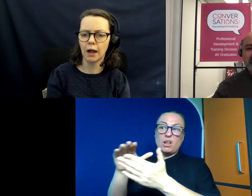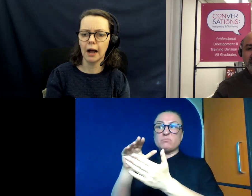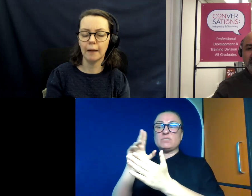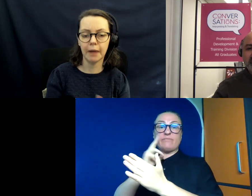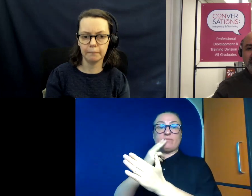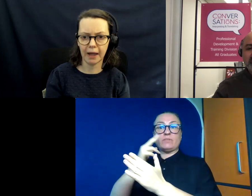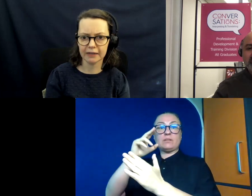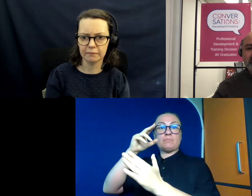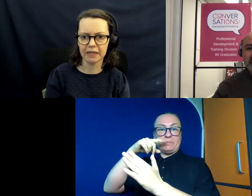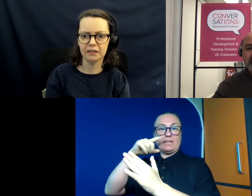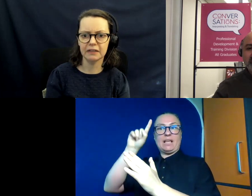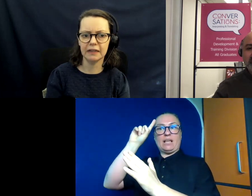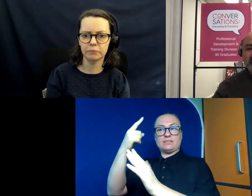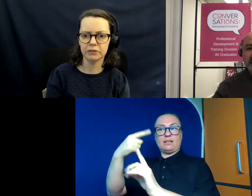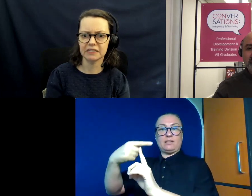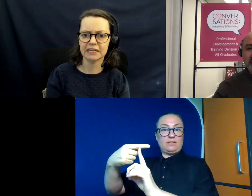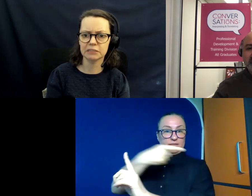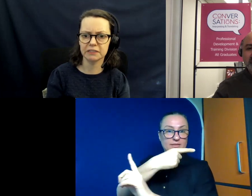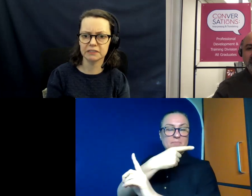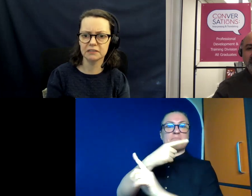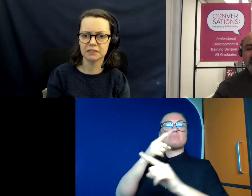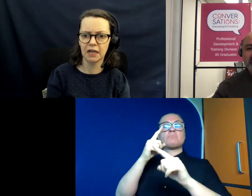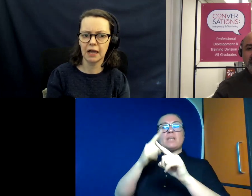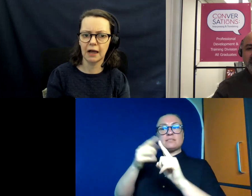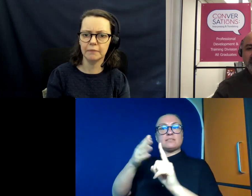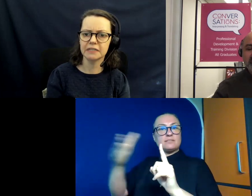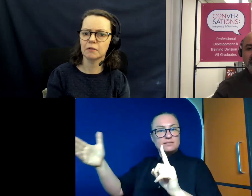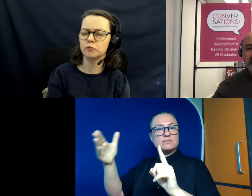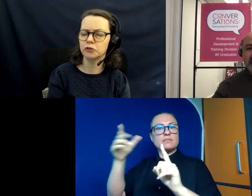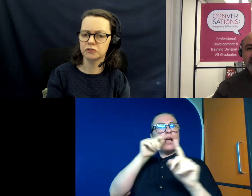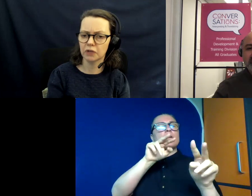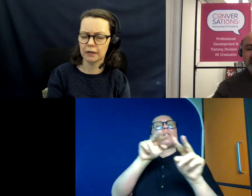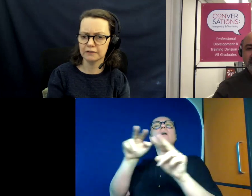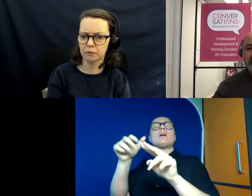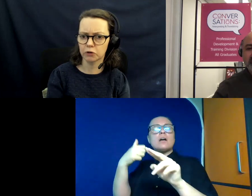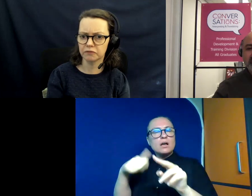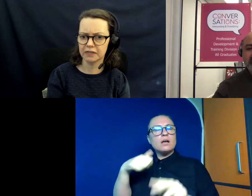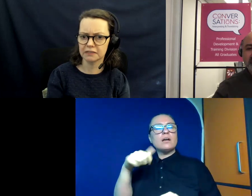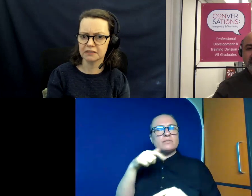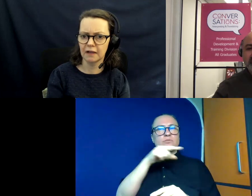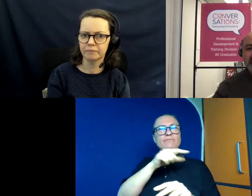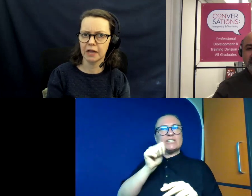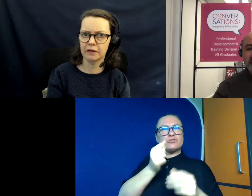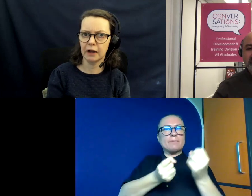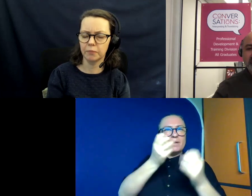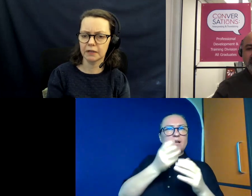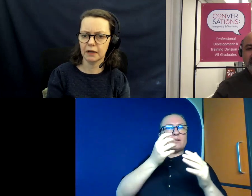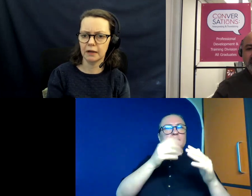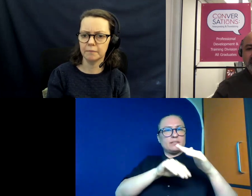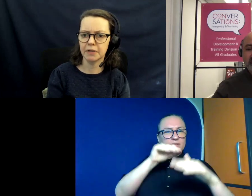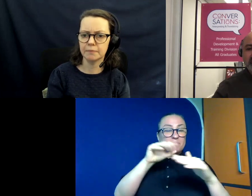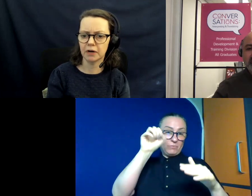more unpacking, making the implicit explicit in some news and some world events, and